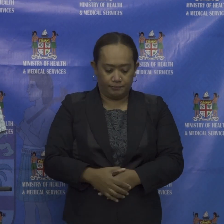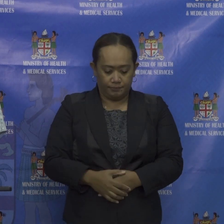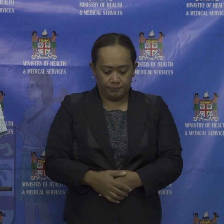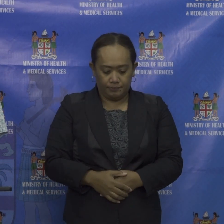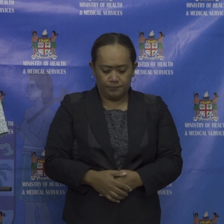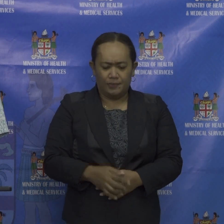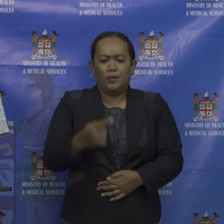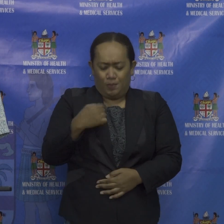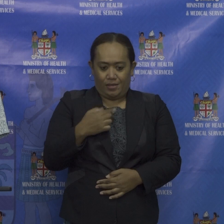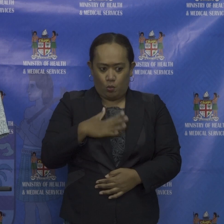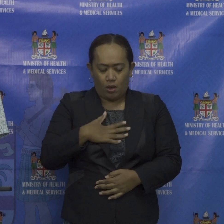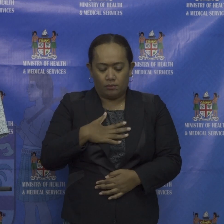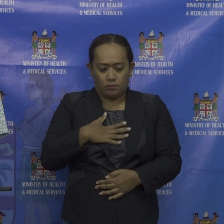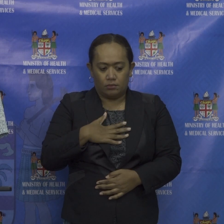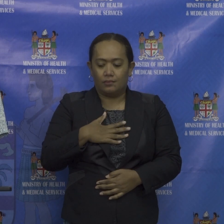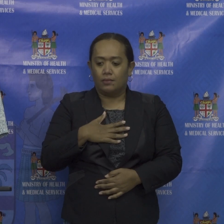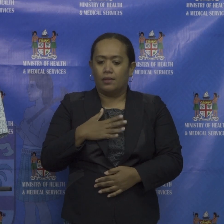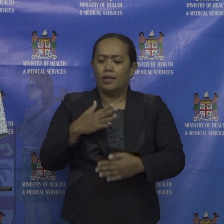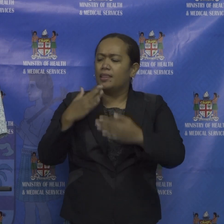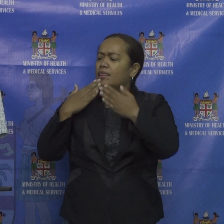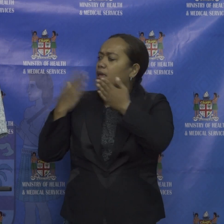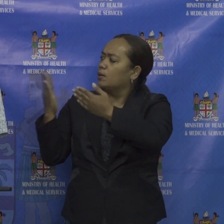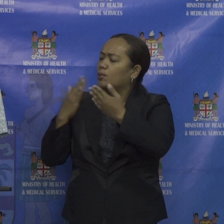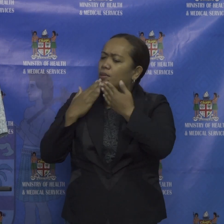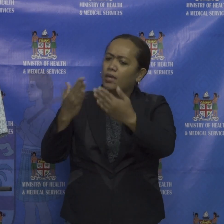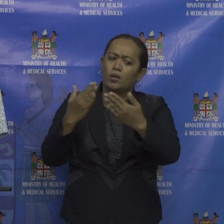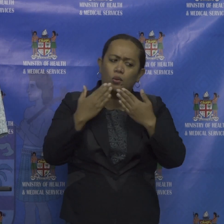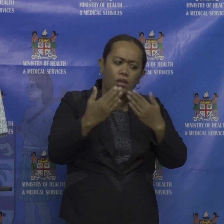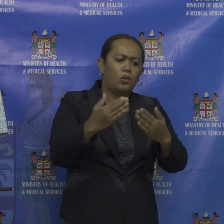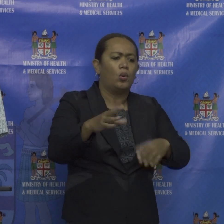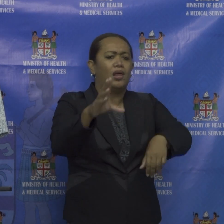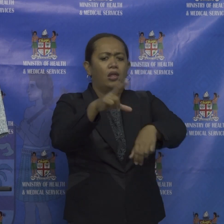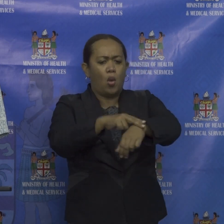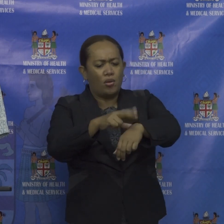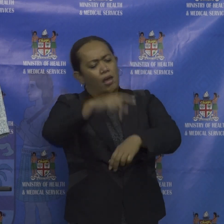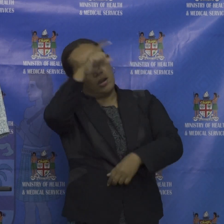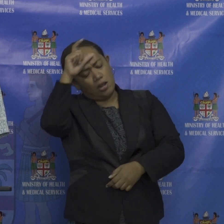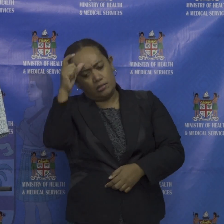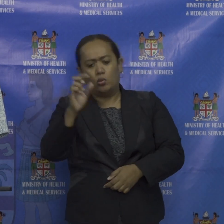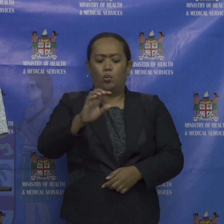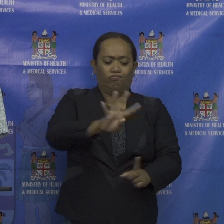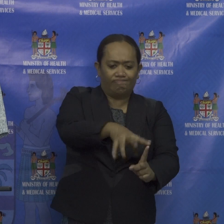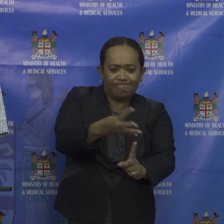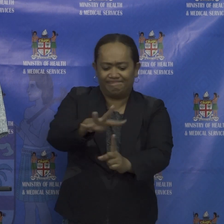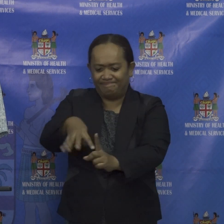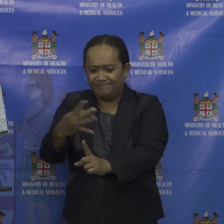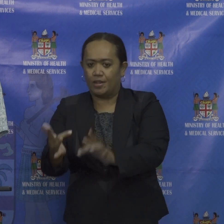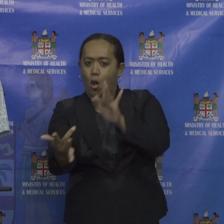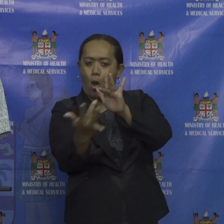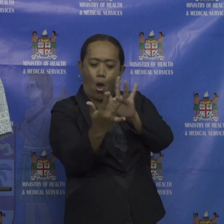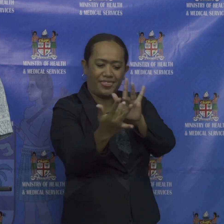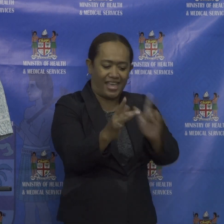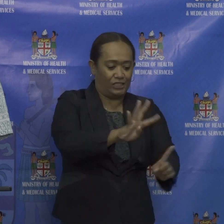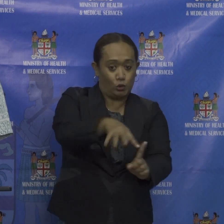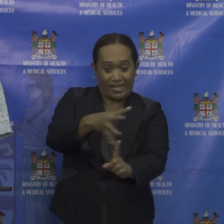want to pause and say thank you to our colleagues who've been doing contact tracing. They need your cooperation and support. Dr. Jamesa